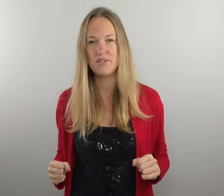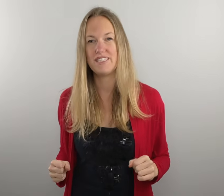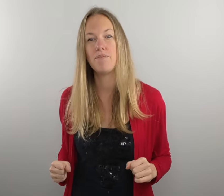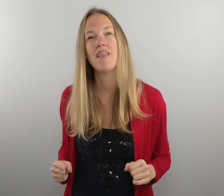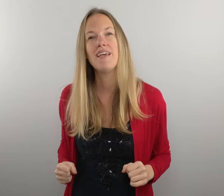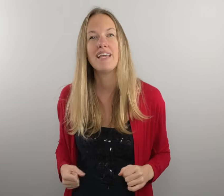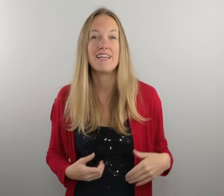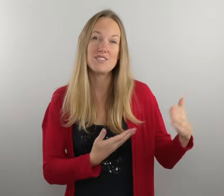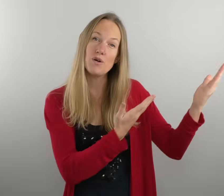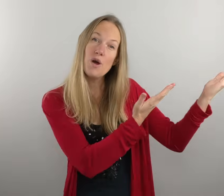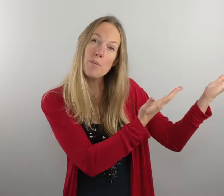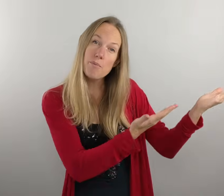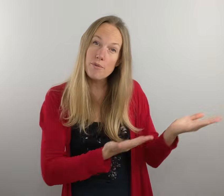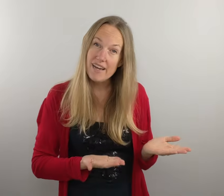them. Okay, so bring